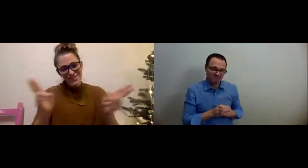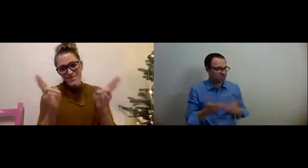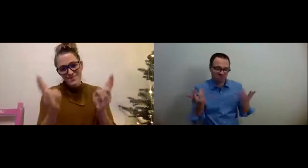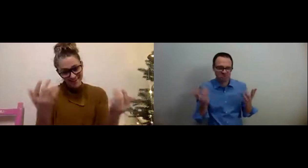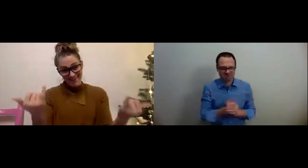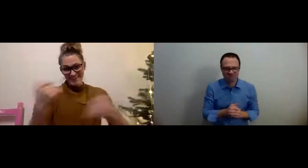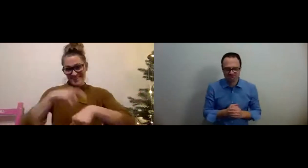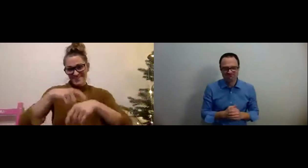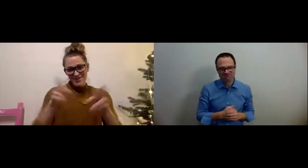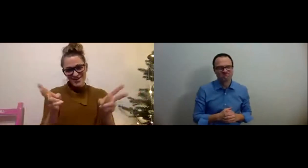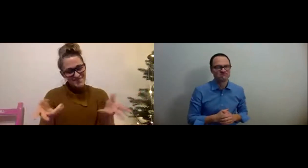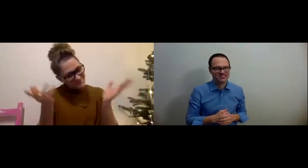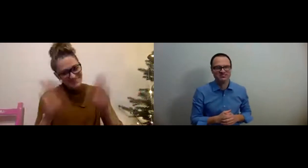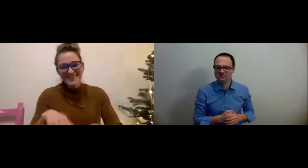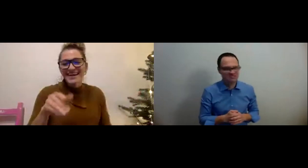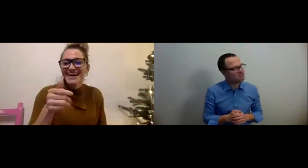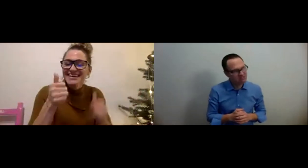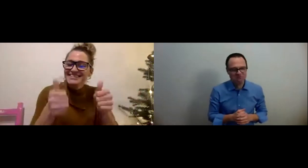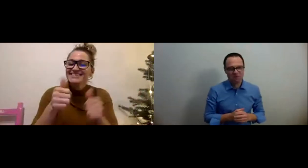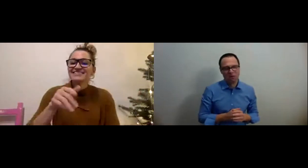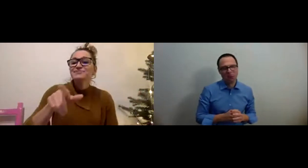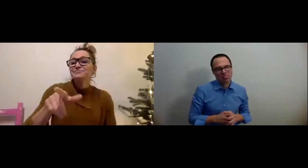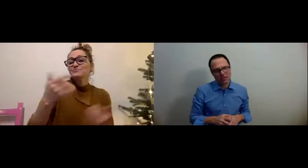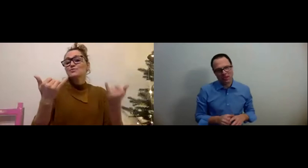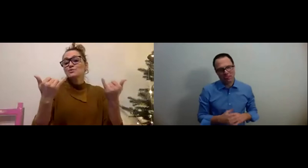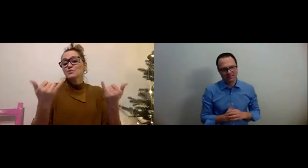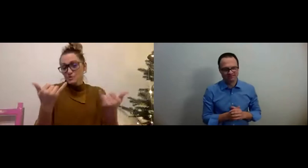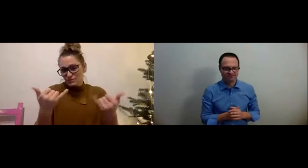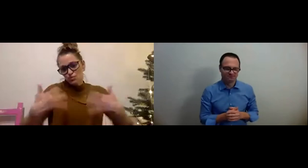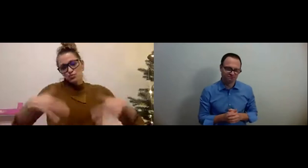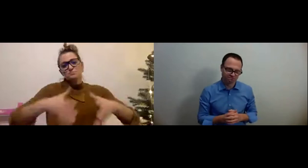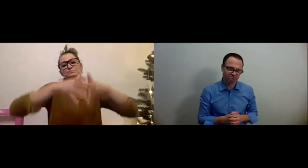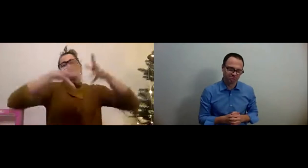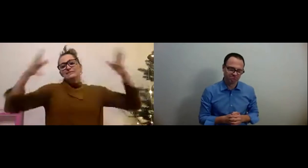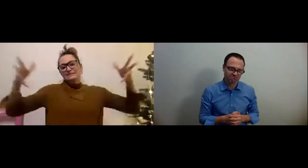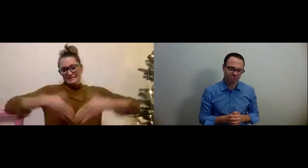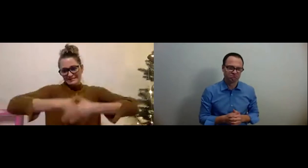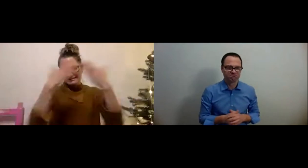Yeah, technical issues. It's normal these days. They happen. So,